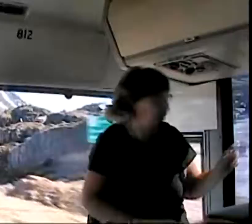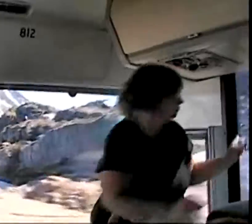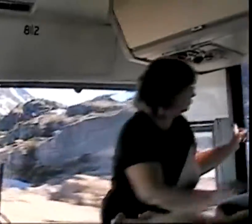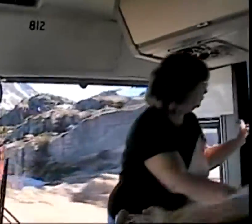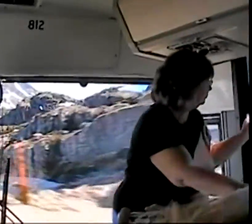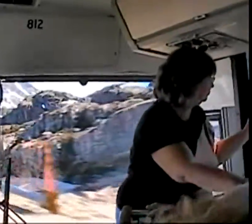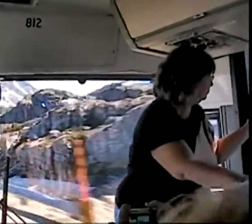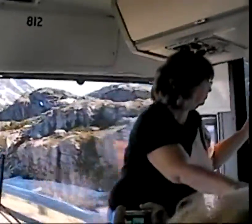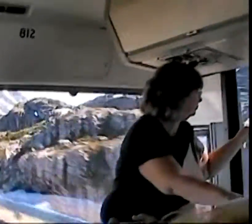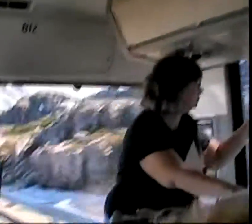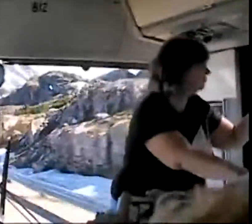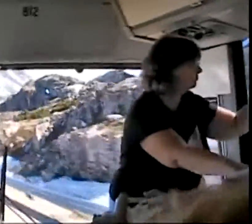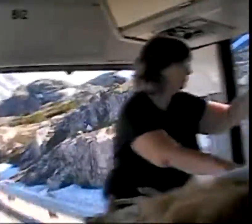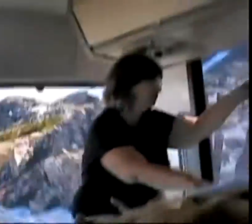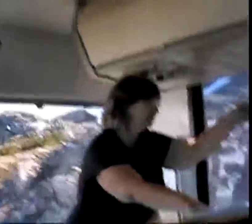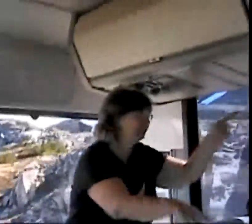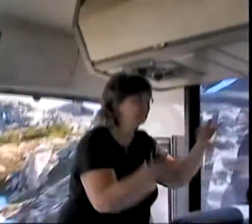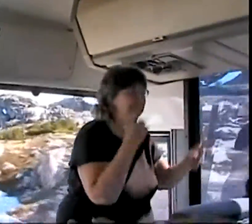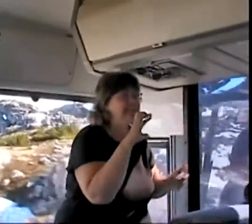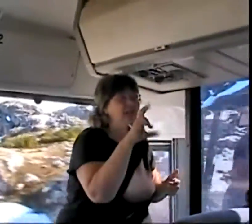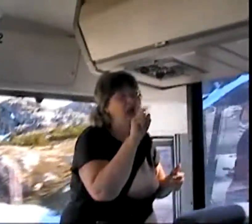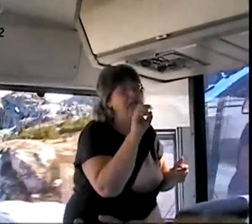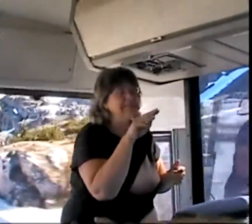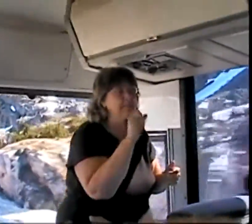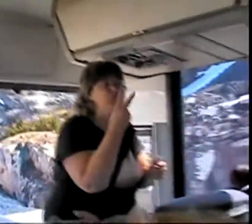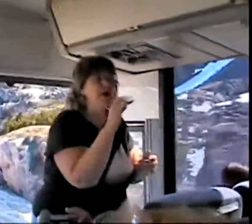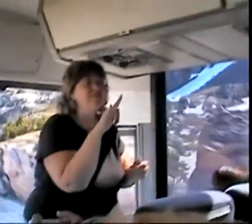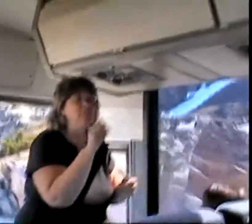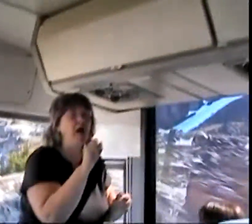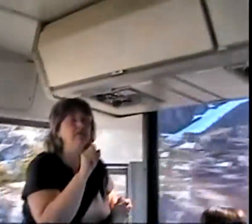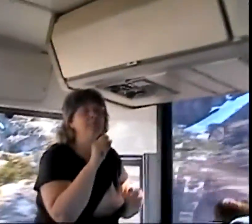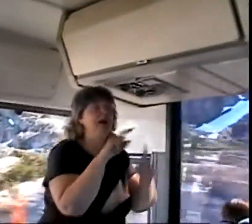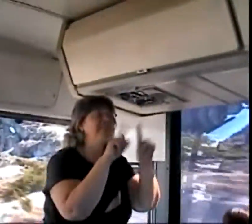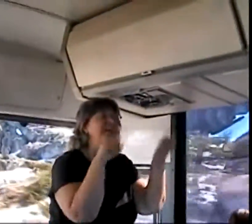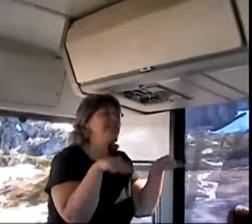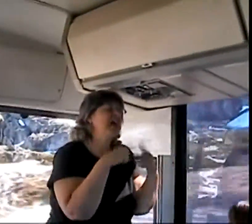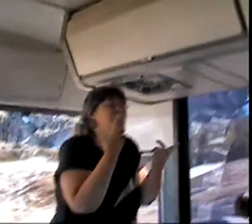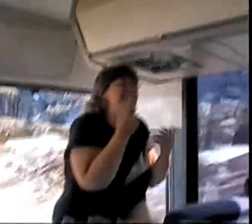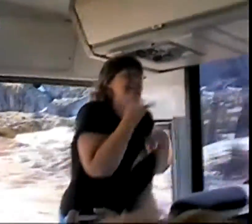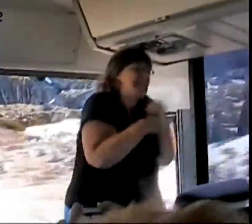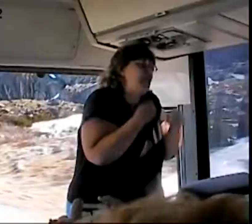There's a sign that says customs in 12 miles, but the sign just said international boundary line.